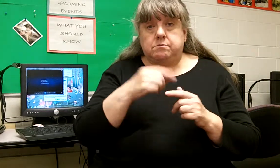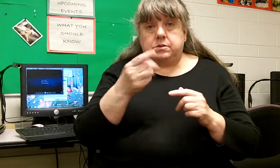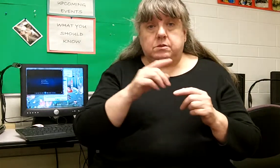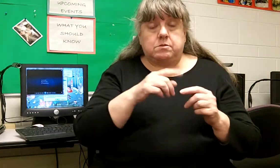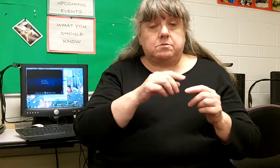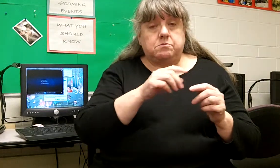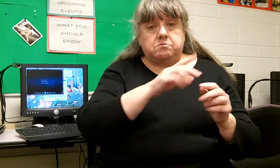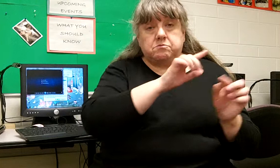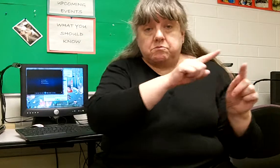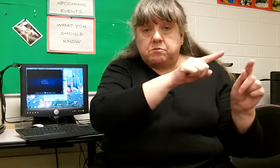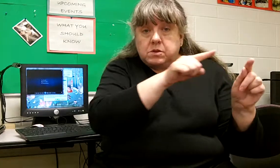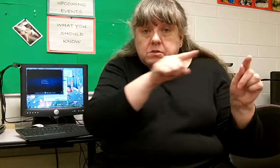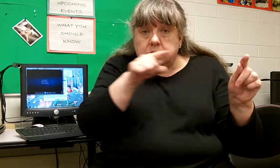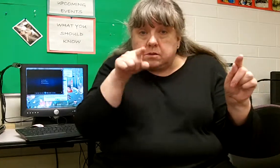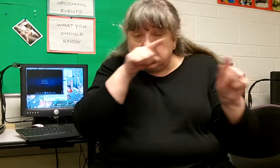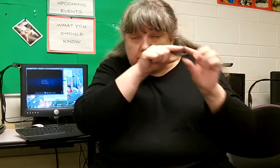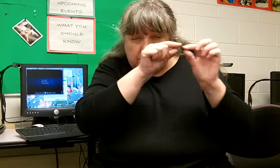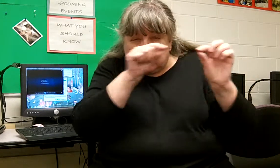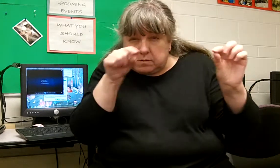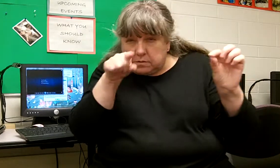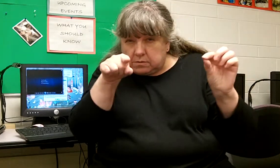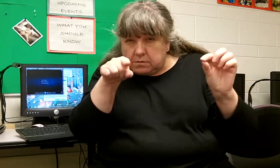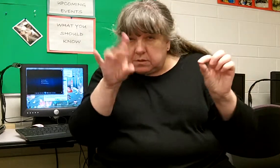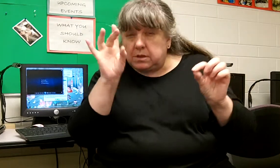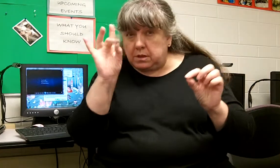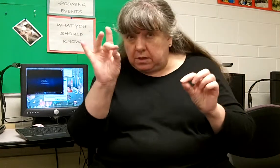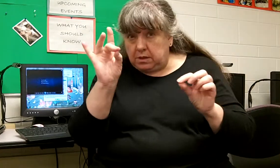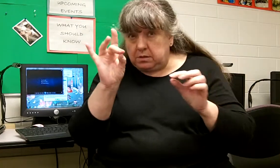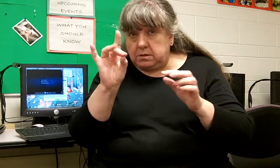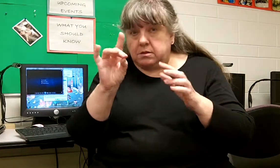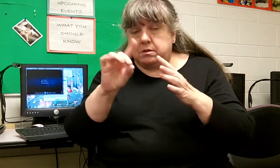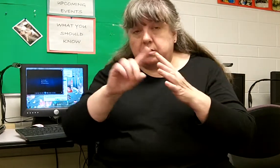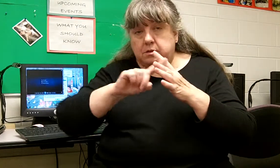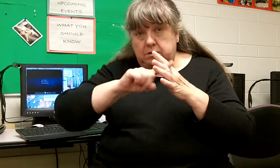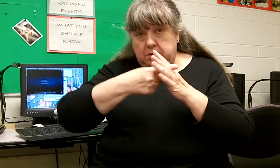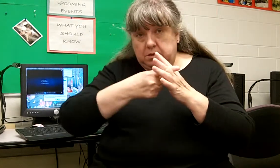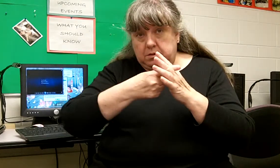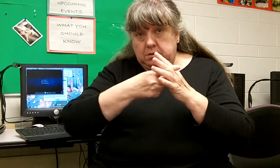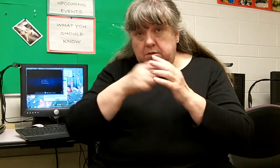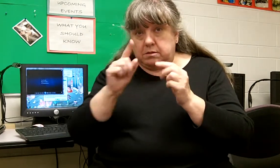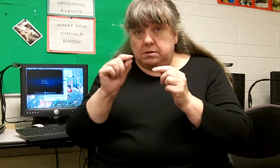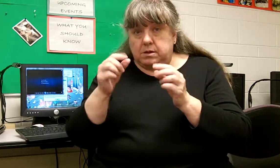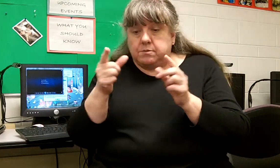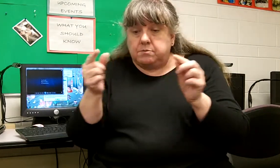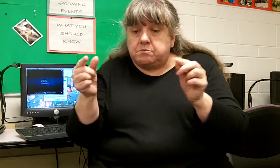8, and you add 1. 8 plus 1 is equal to 9.